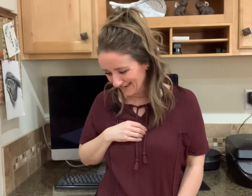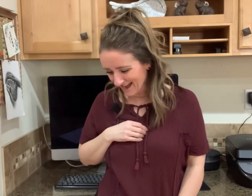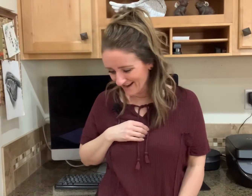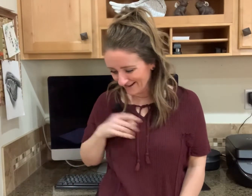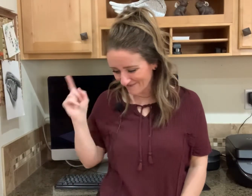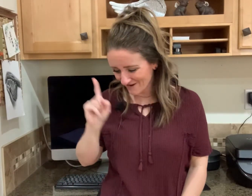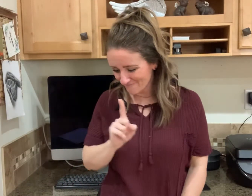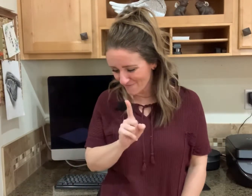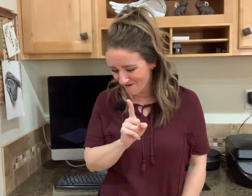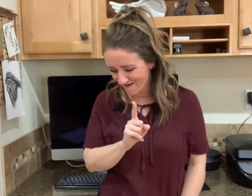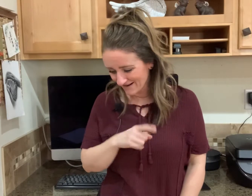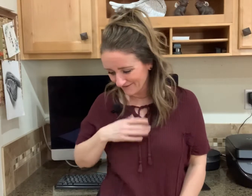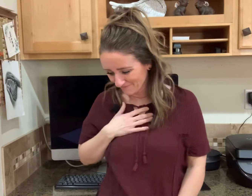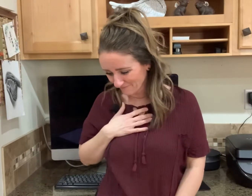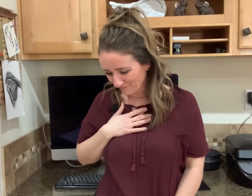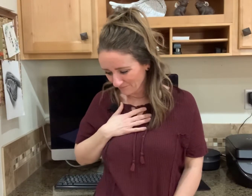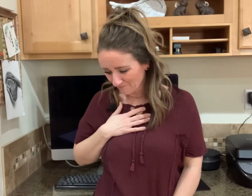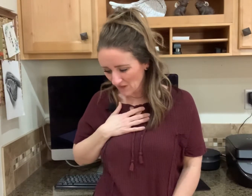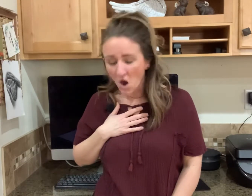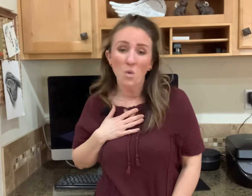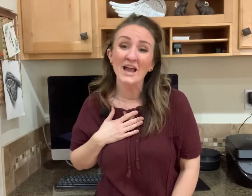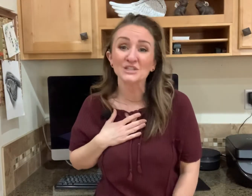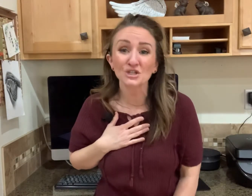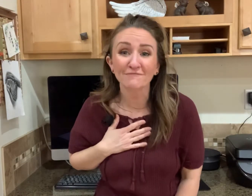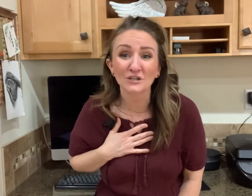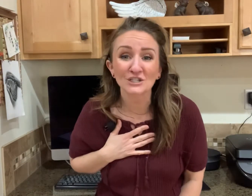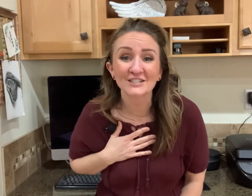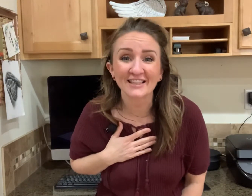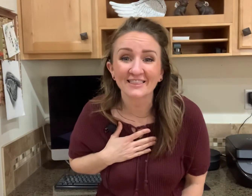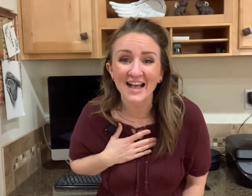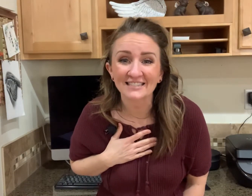All right, one more. What is your first and last name?